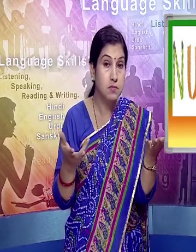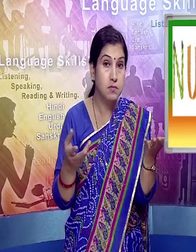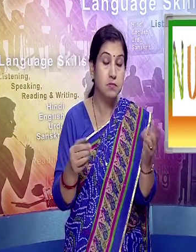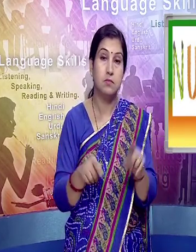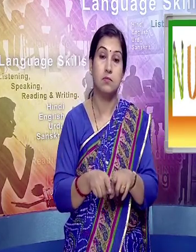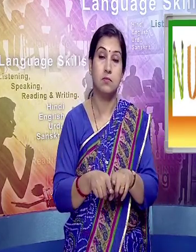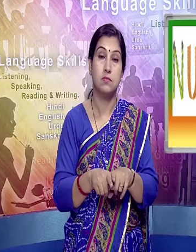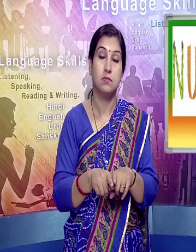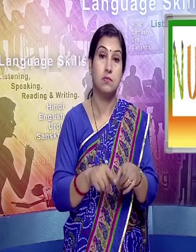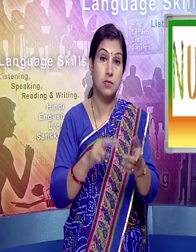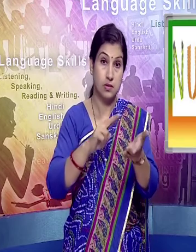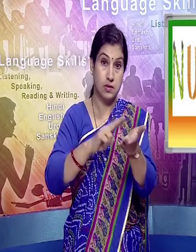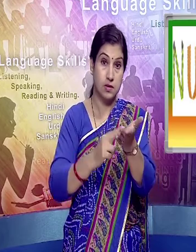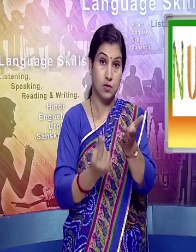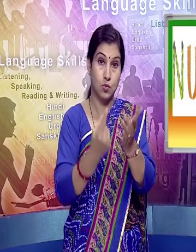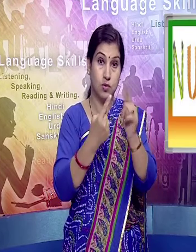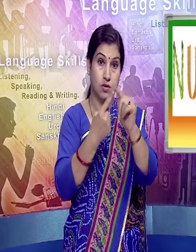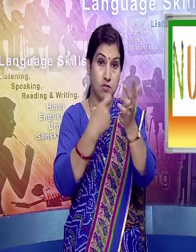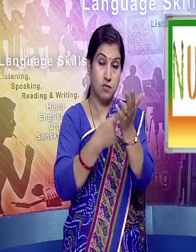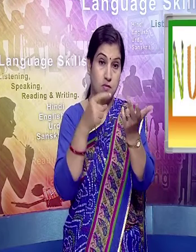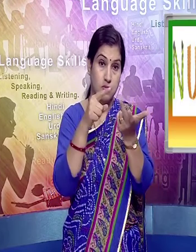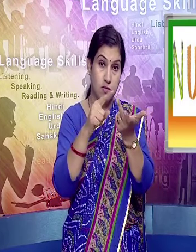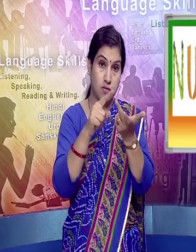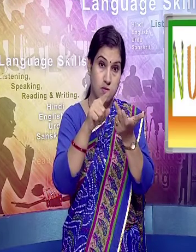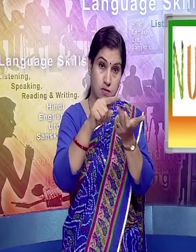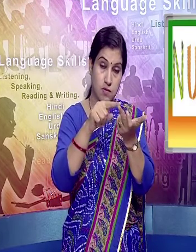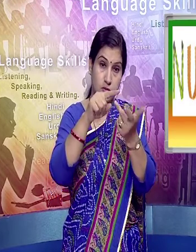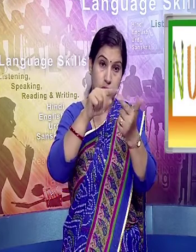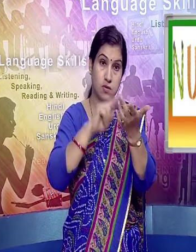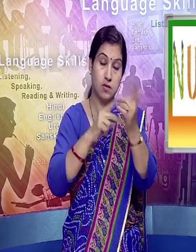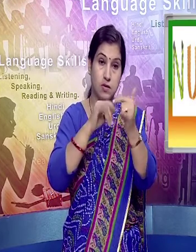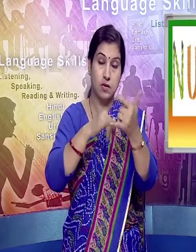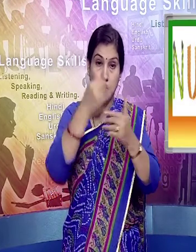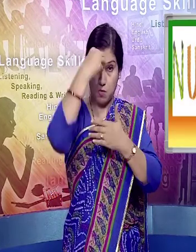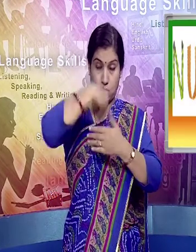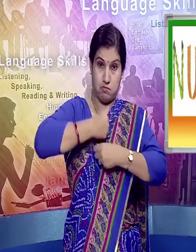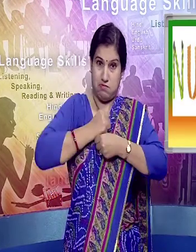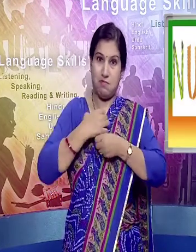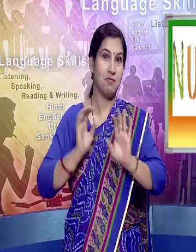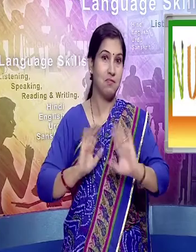not synthesized in the body and needs to be obtained from the foods.